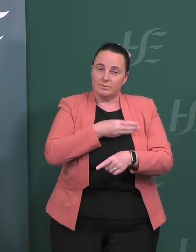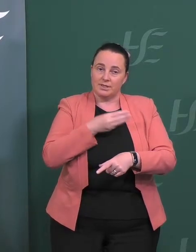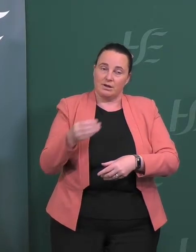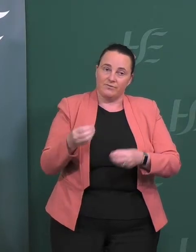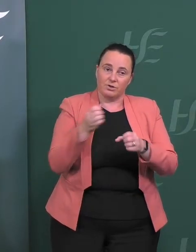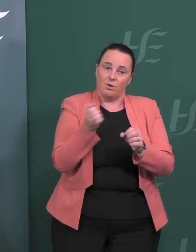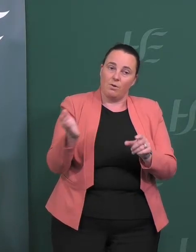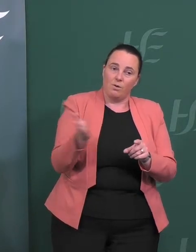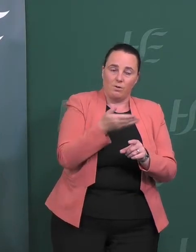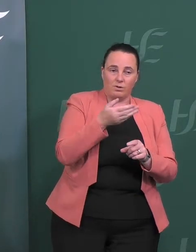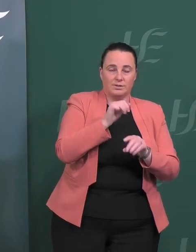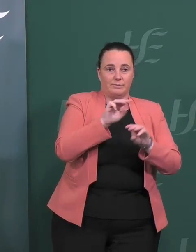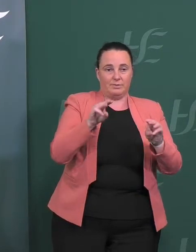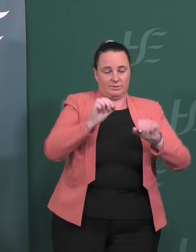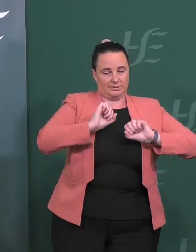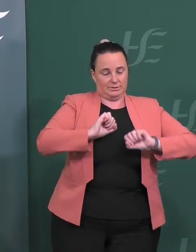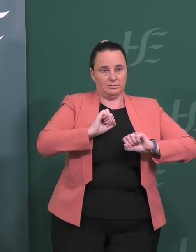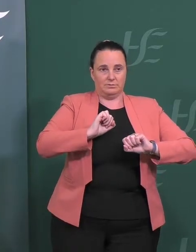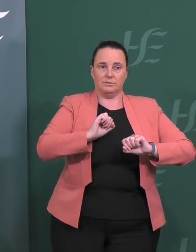Irish population.